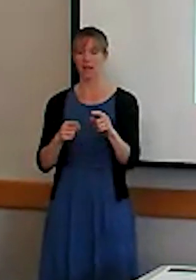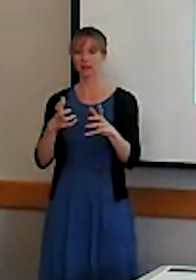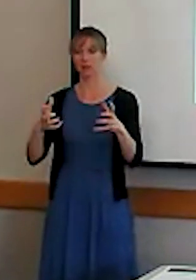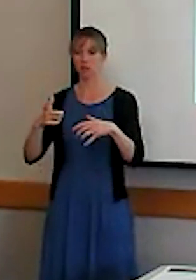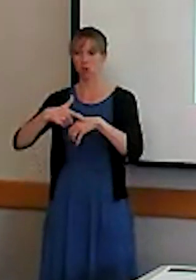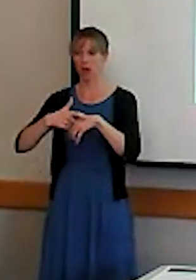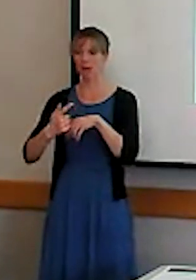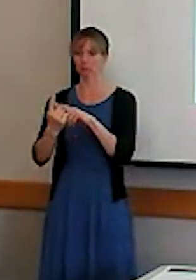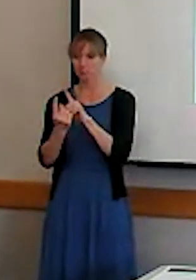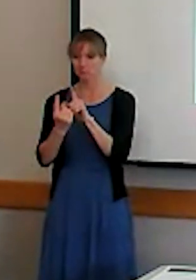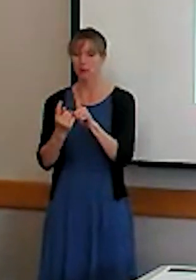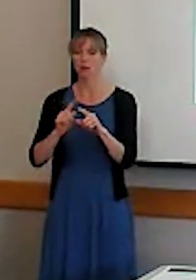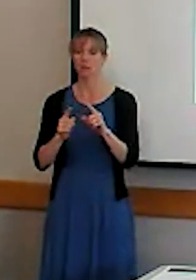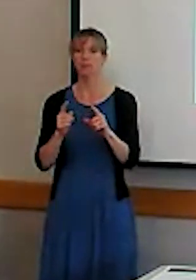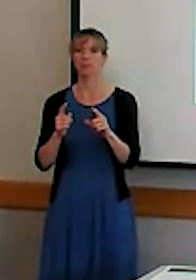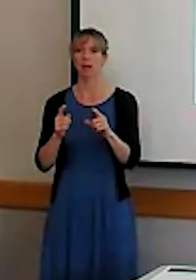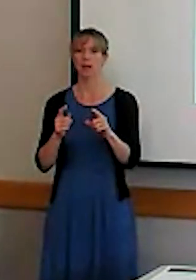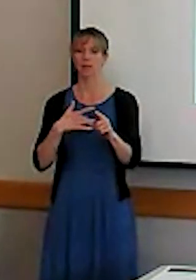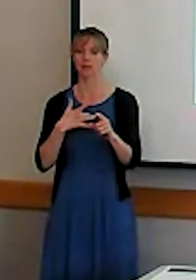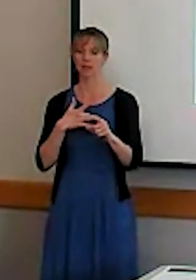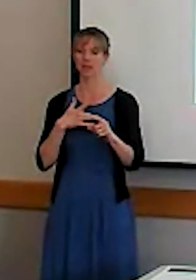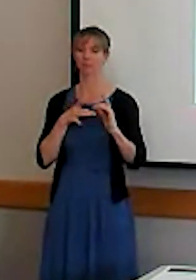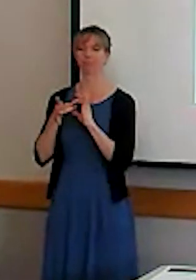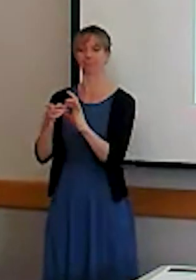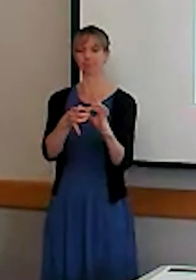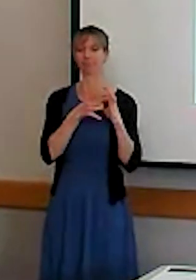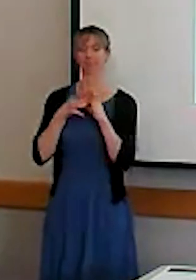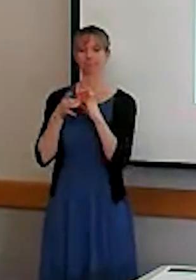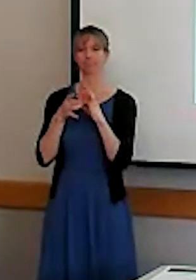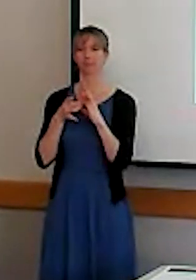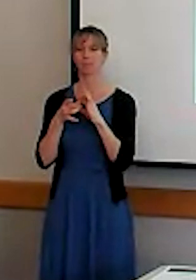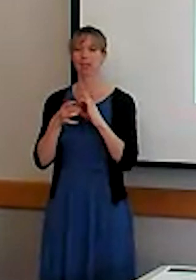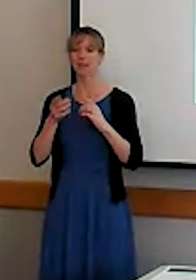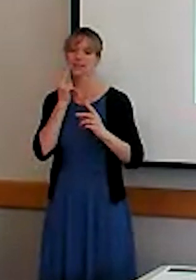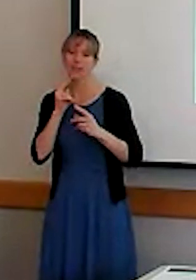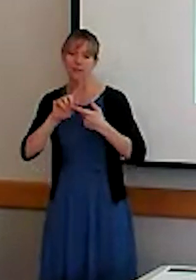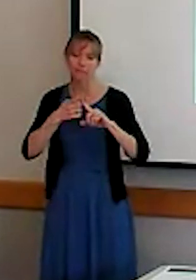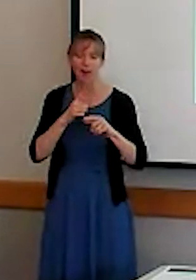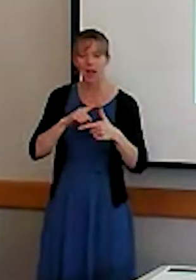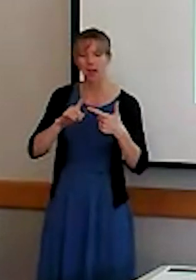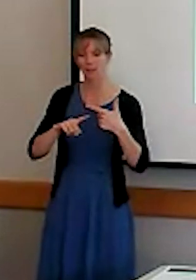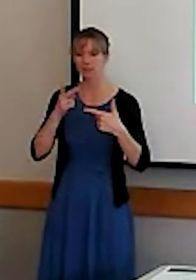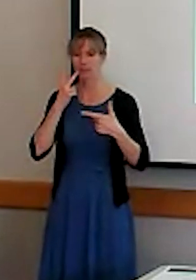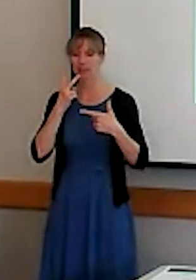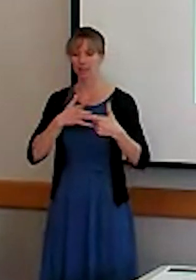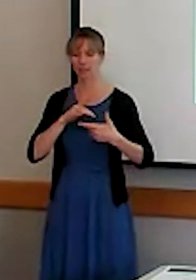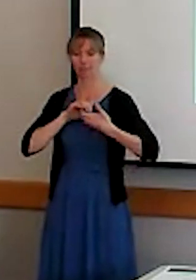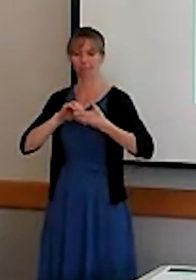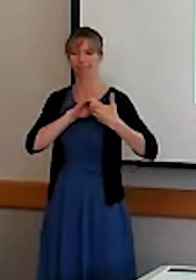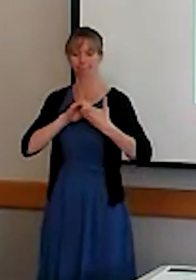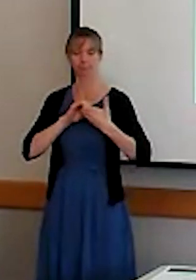much time, but at least there's that sense of community with them. They're still seeing their friends. There's still that